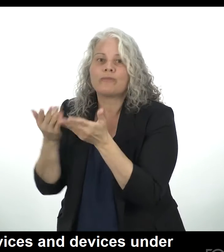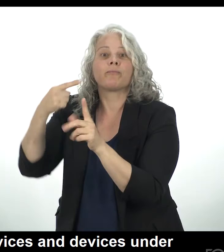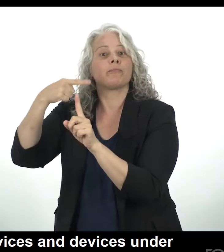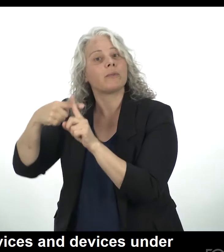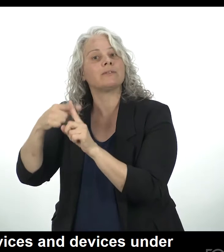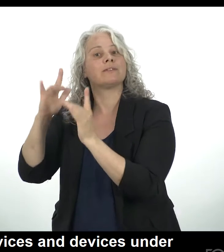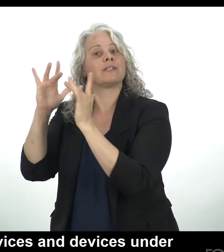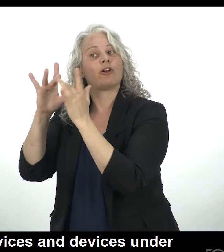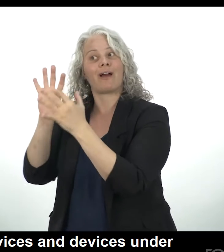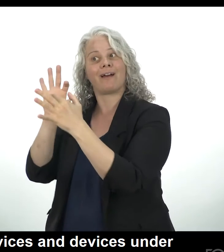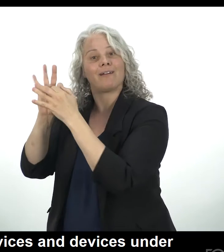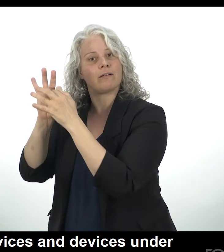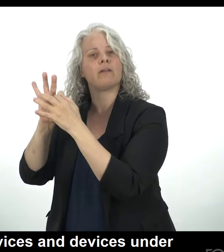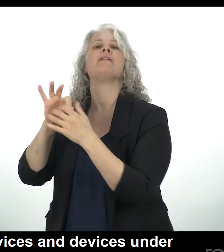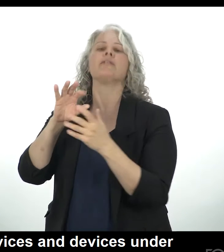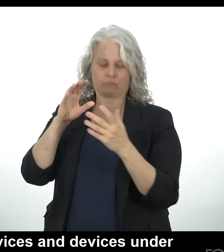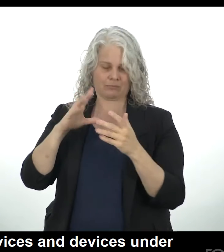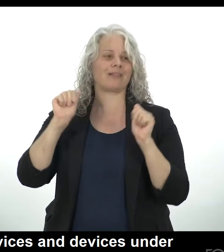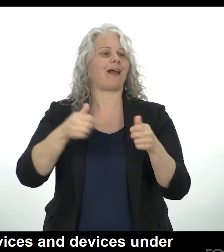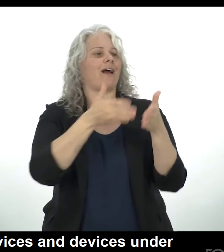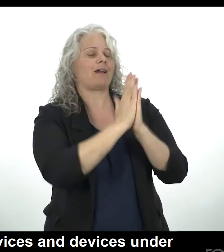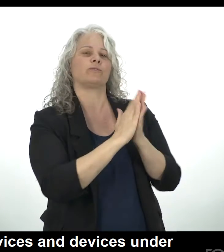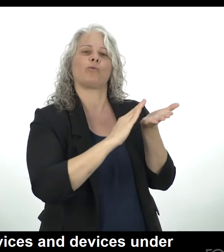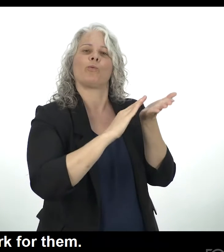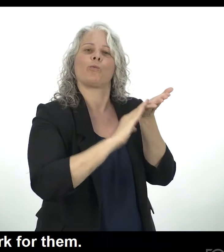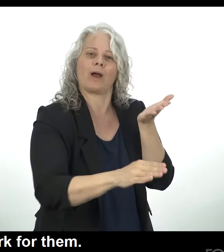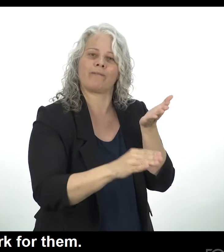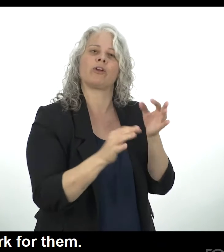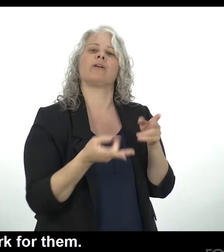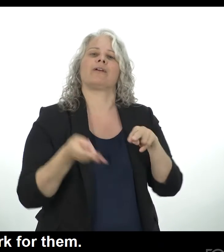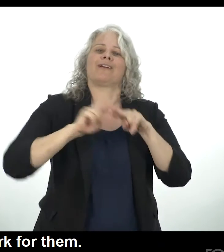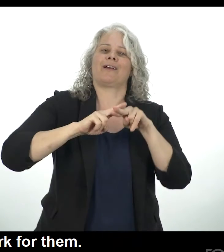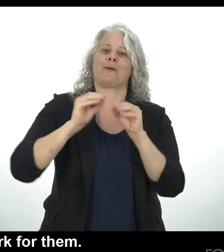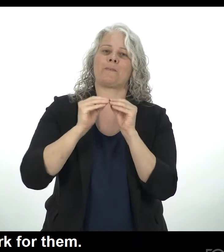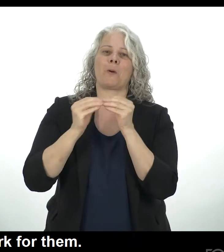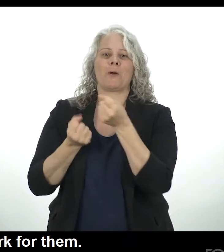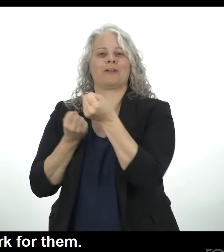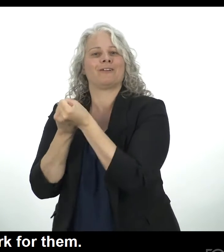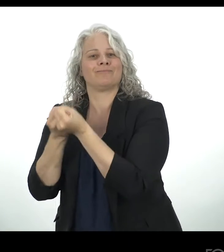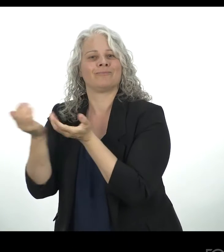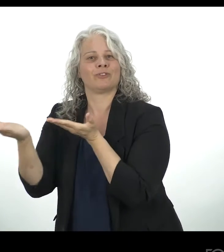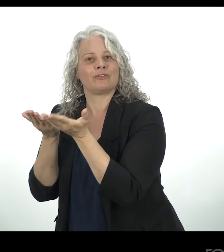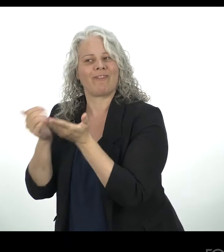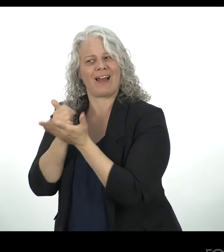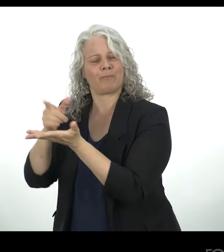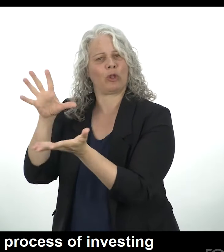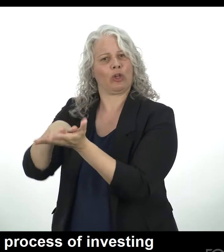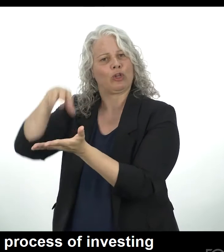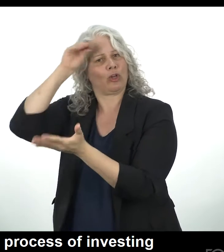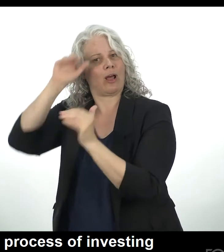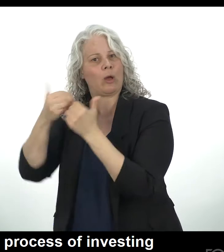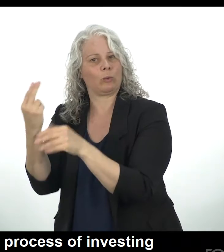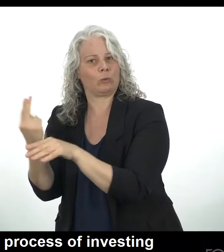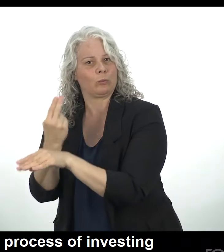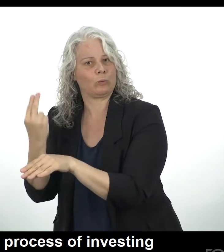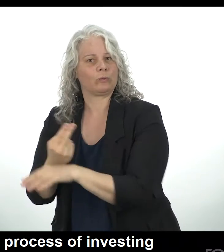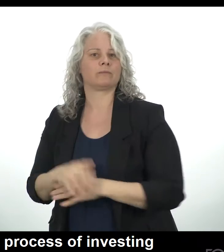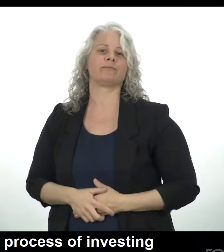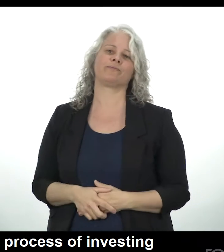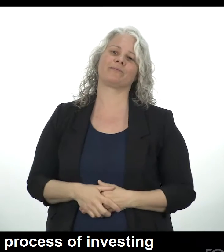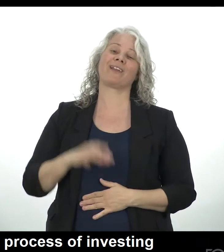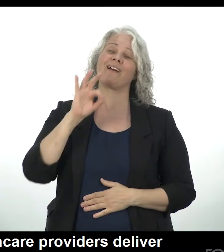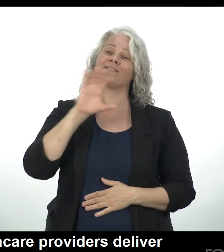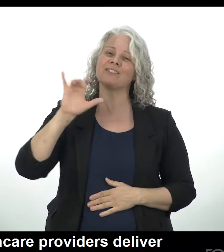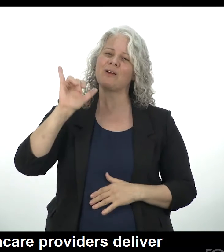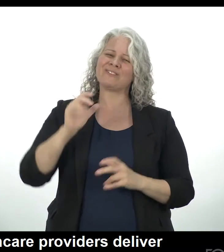and tablets so they get the services and devices under the program that work for them. The Commission is also in the process